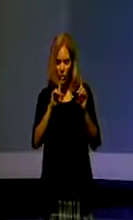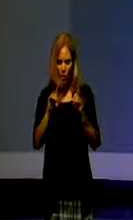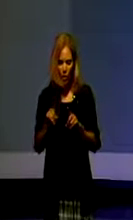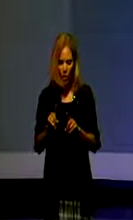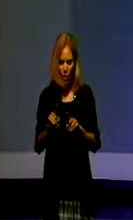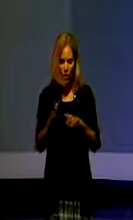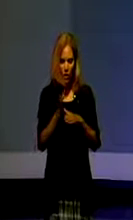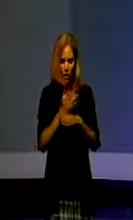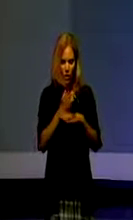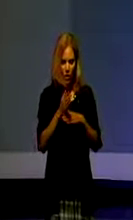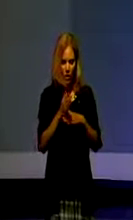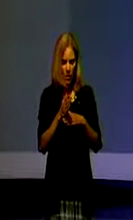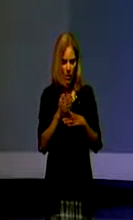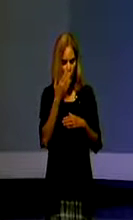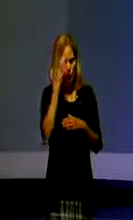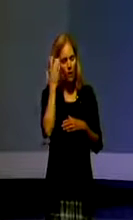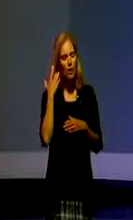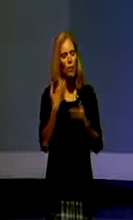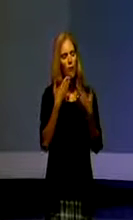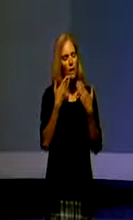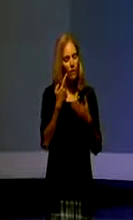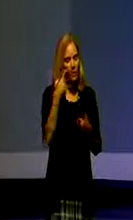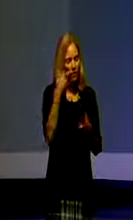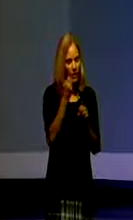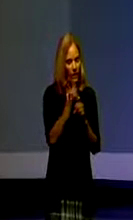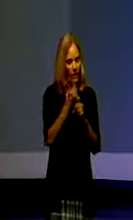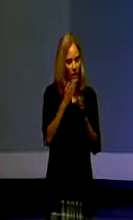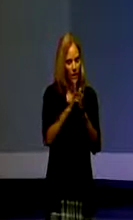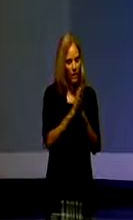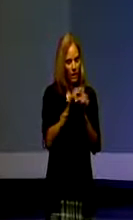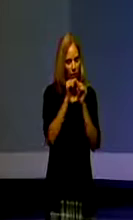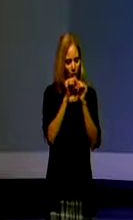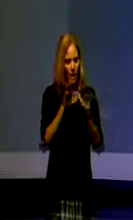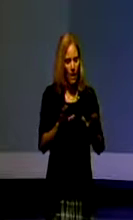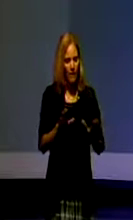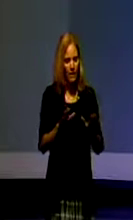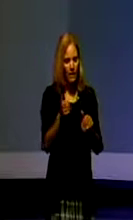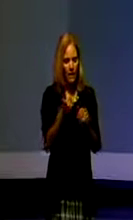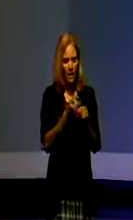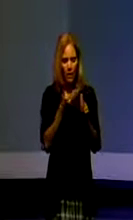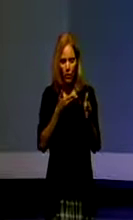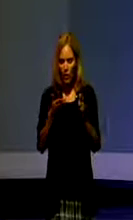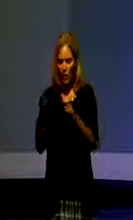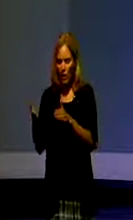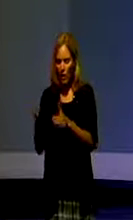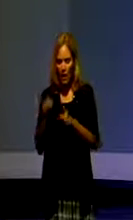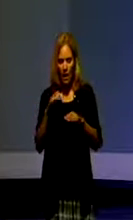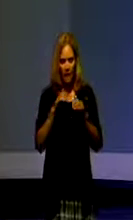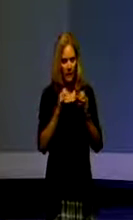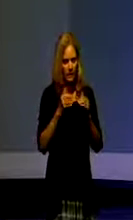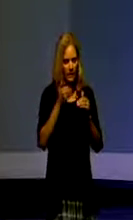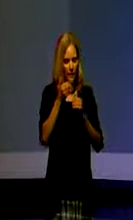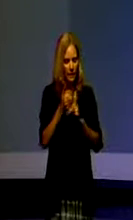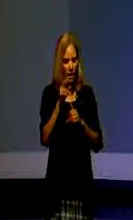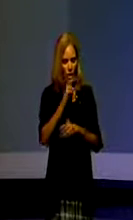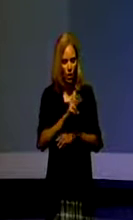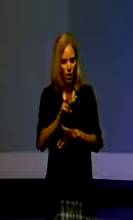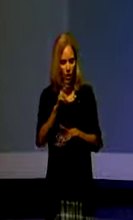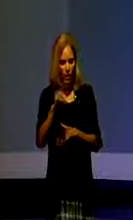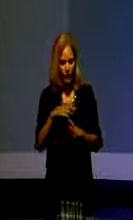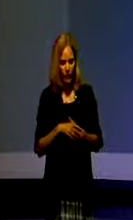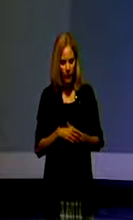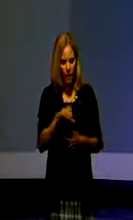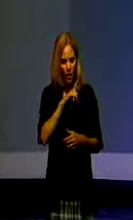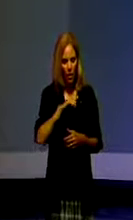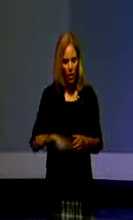to share. We thank you for their faithfulness. And we ask that you would bless them in every way on this next journey that they're taking.